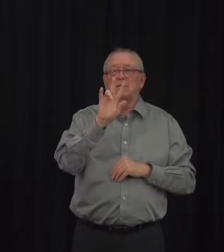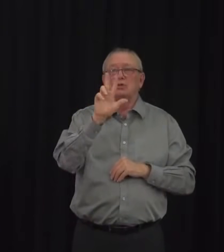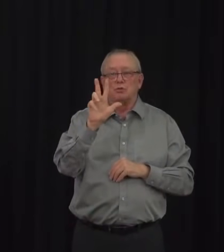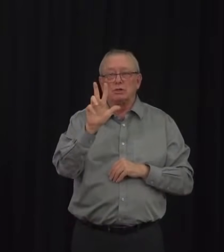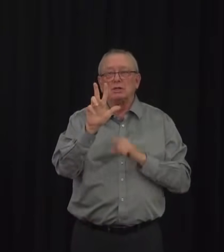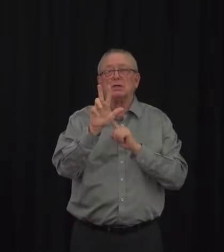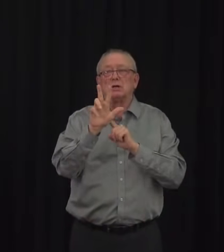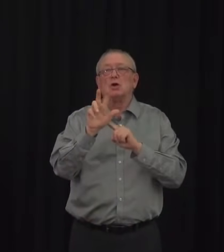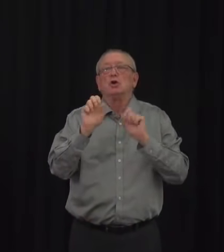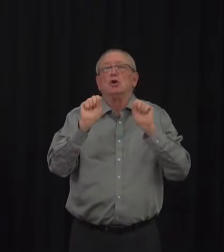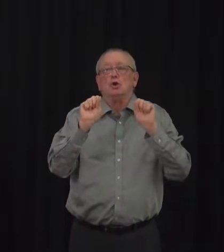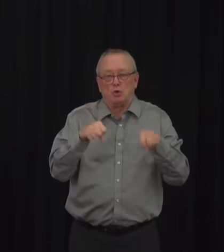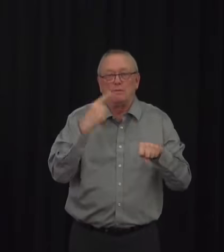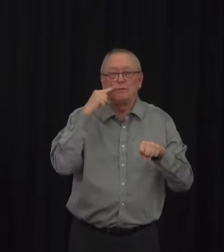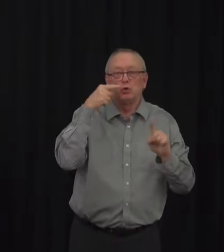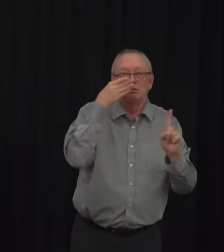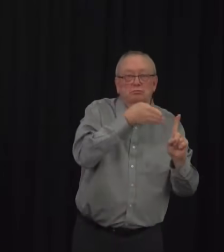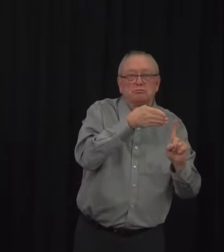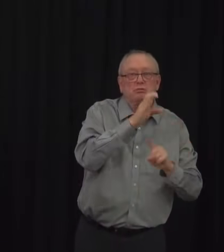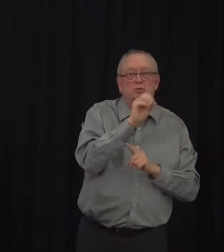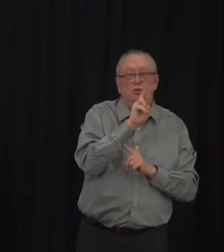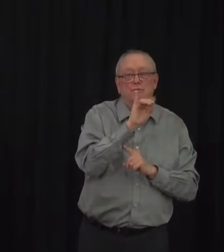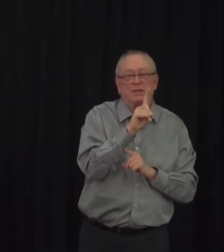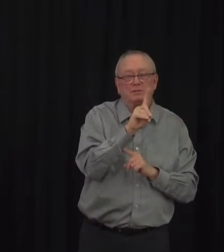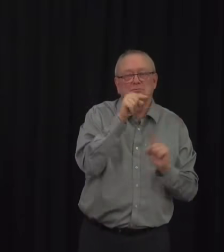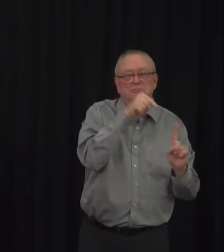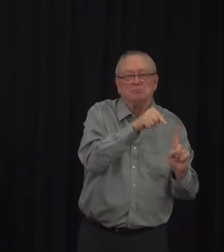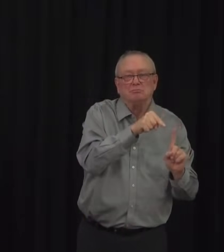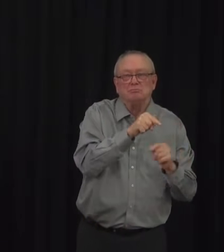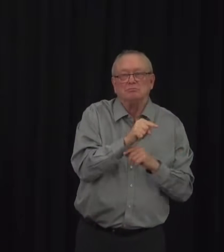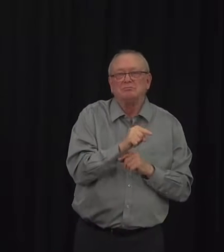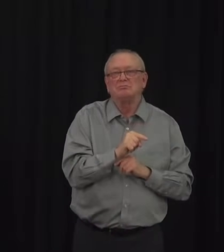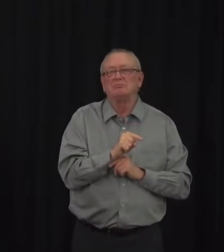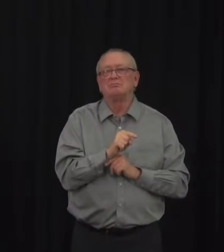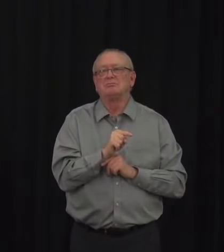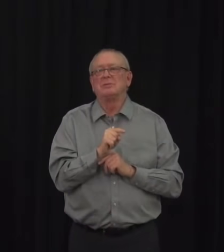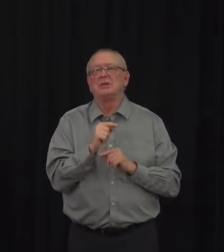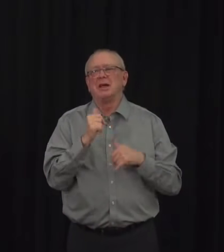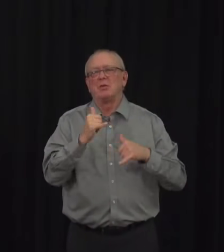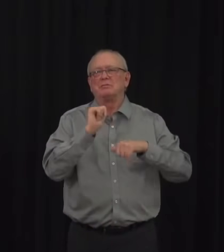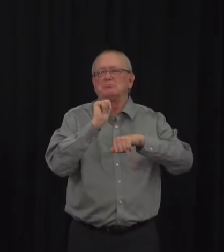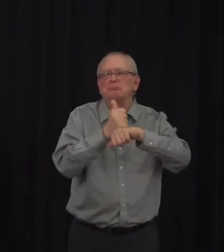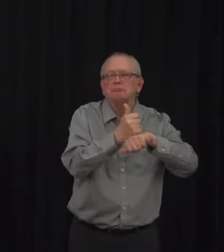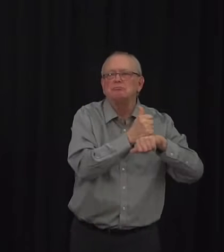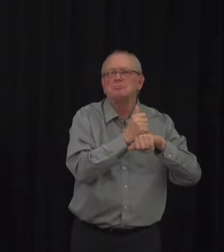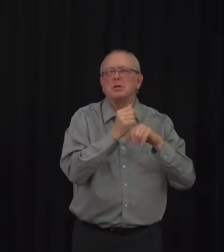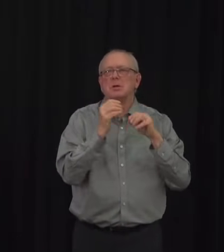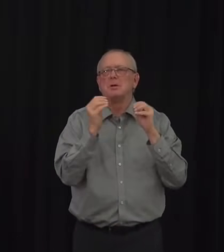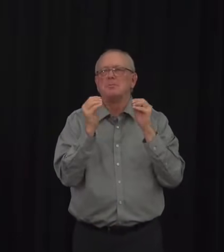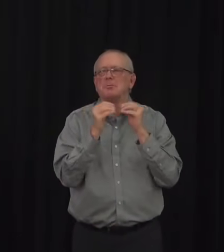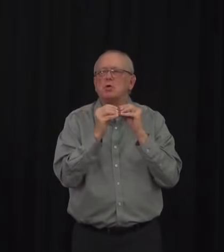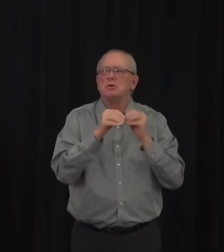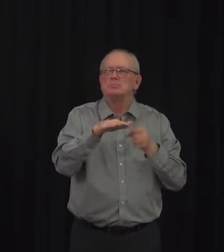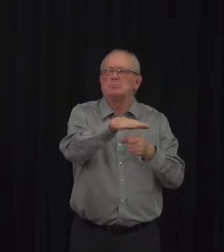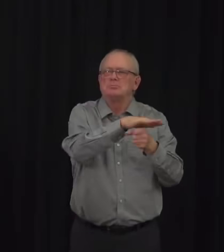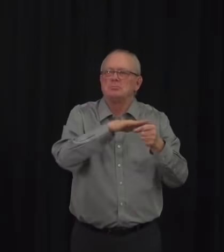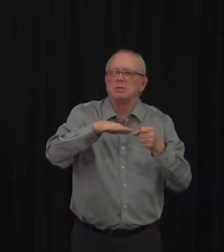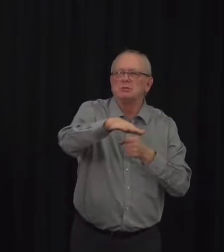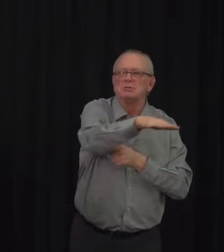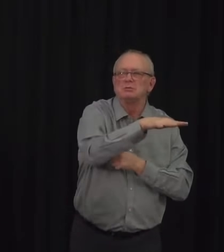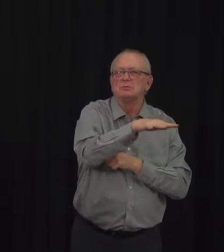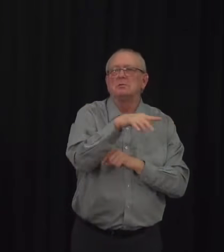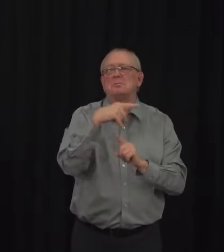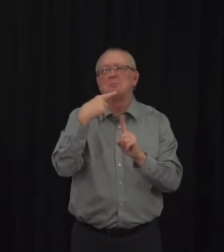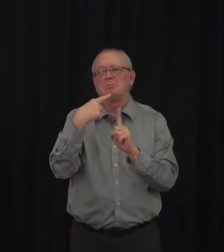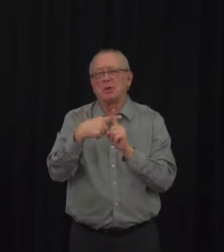do so. Part of that is bringing some extra spaces online, and part of that is slowing down other services